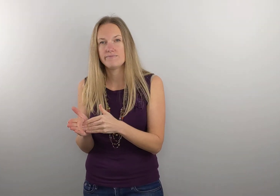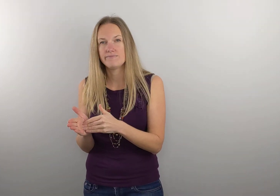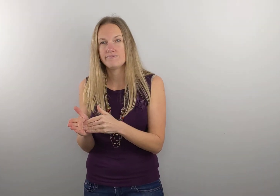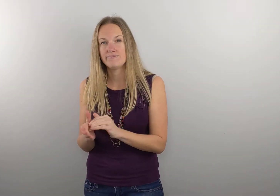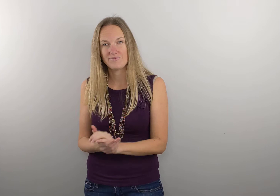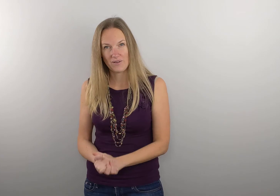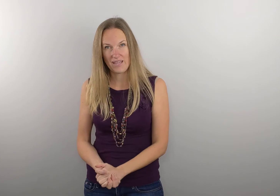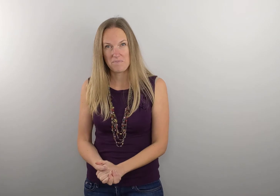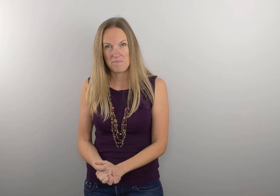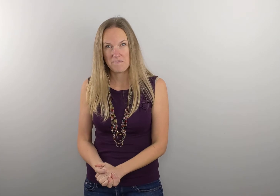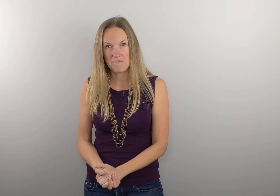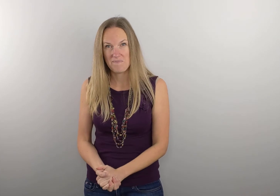Okay.